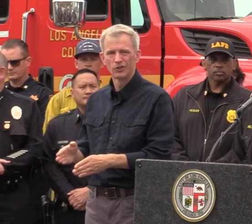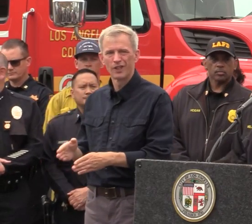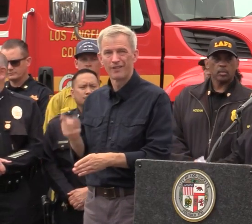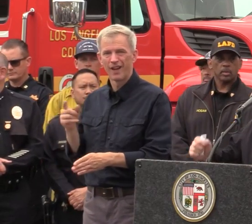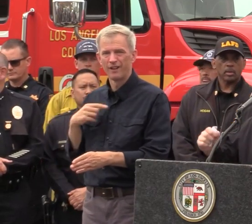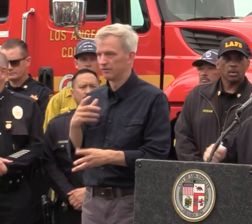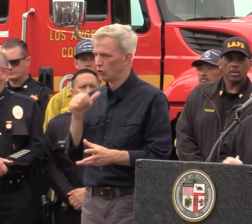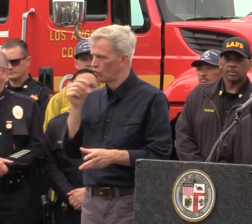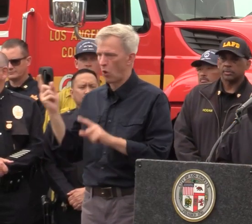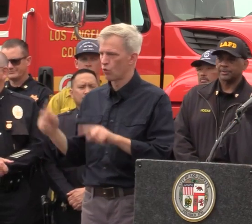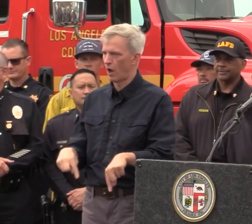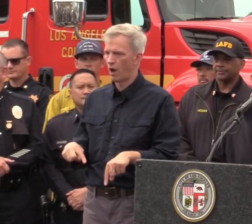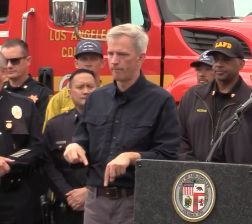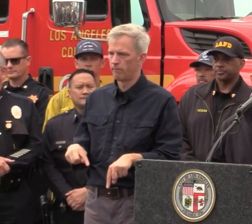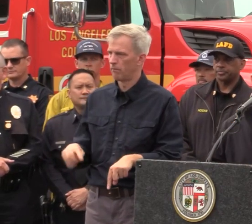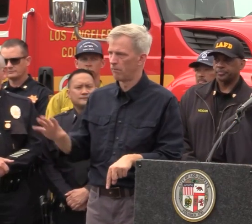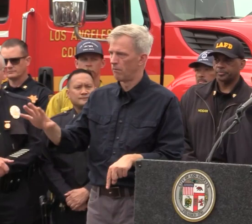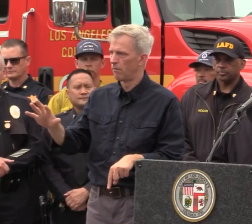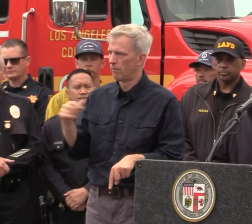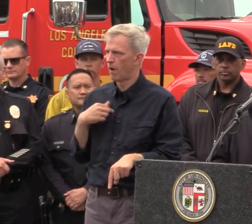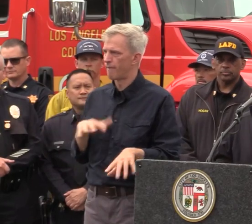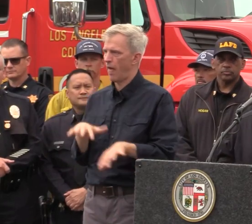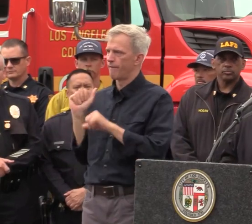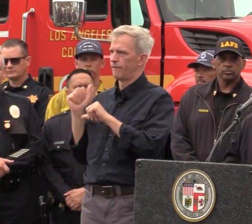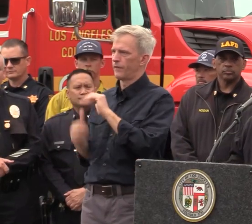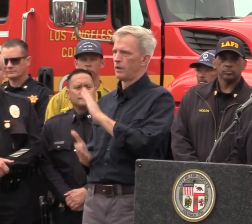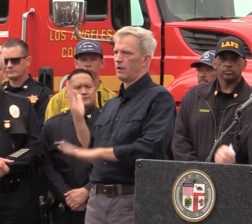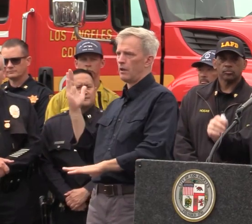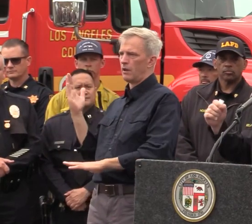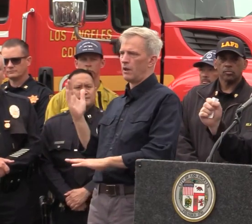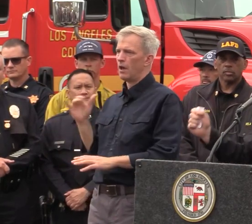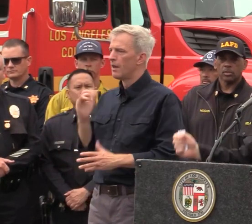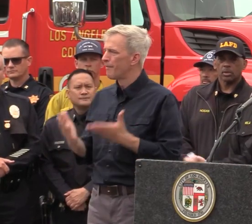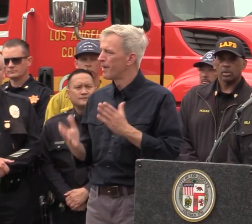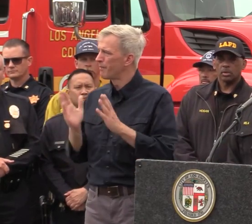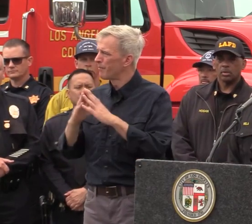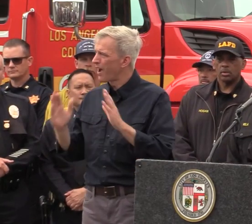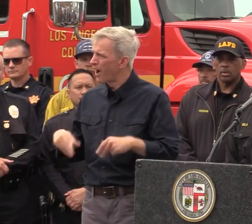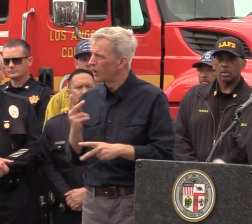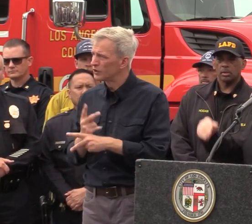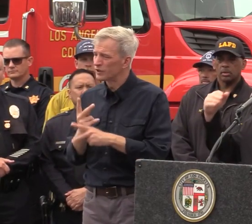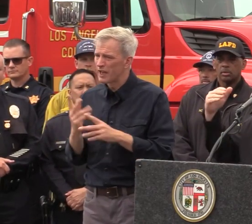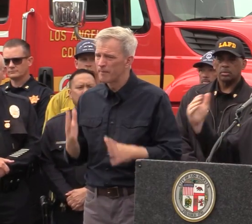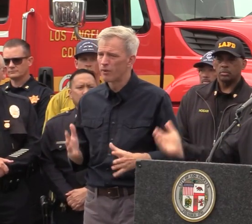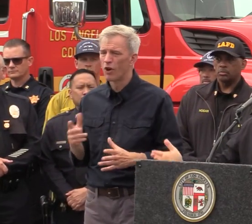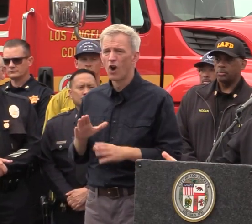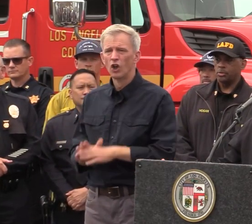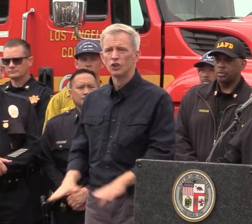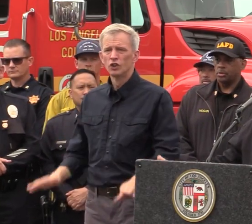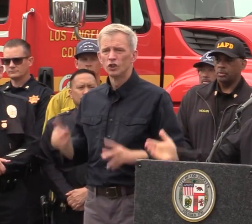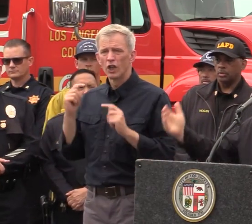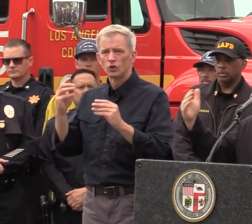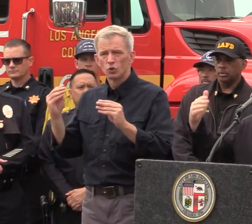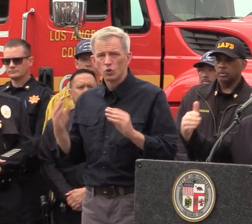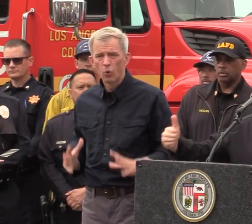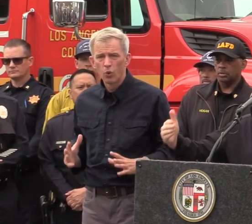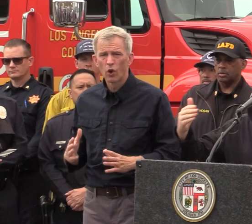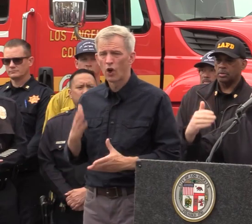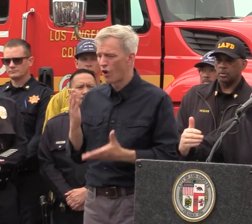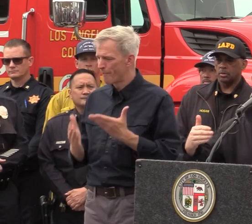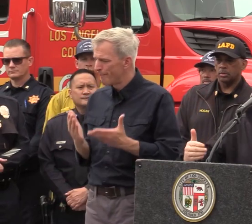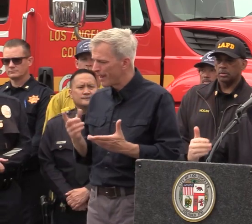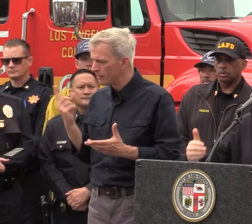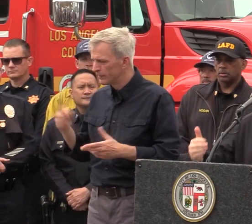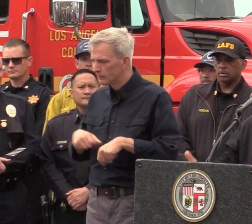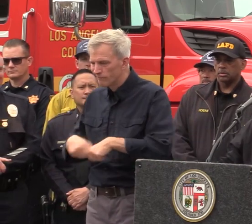have evacuated and they should not enter. That may be a housekeeper, that may be a kid's tutor, that may be a gardener. Make sure that